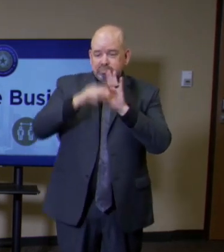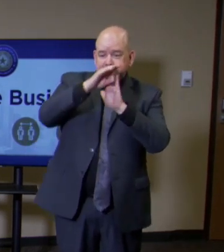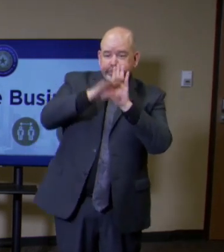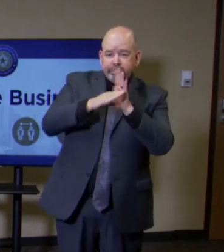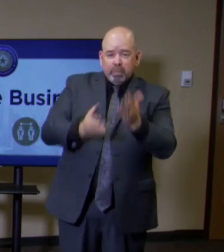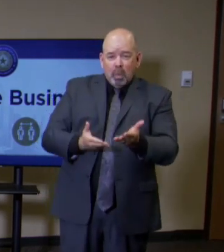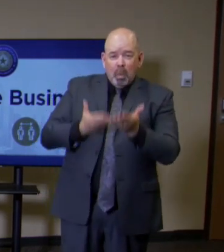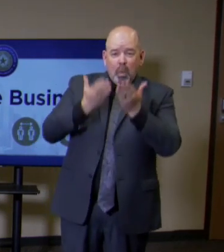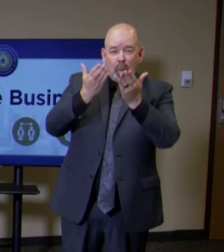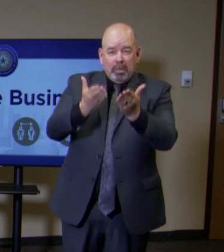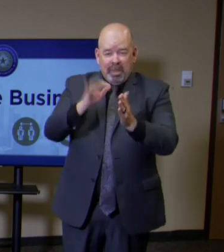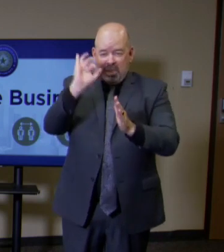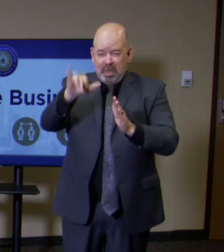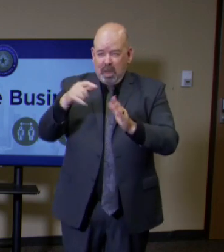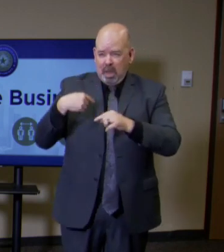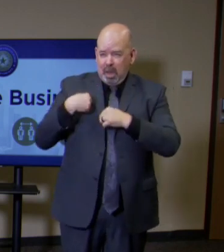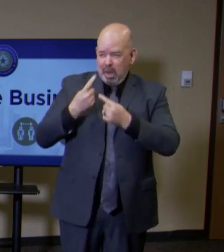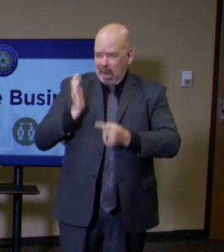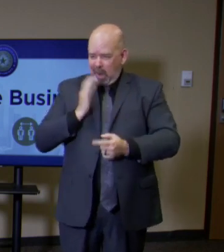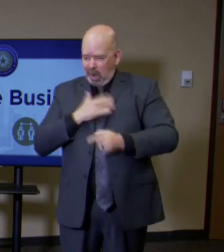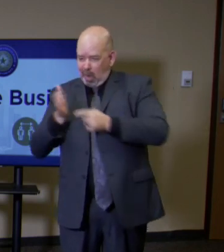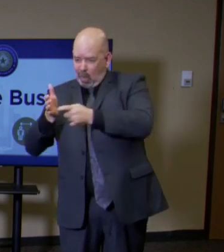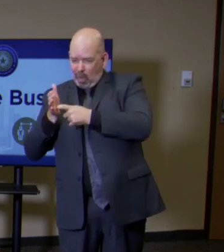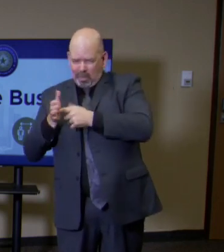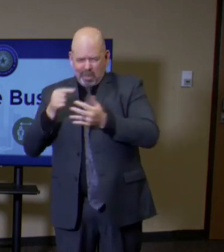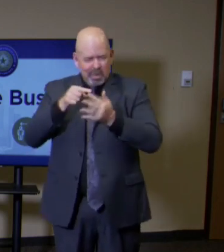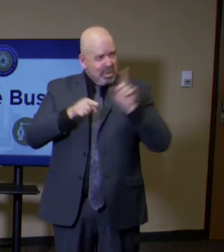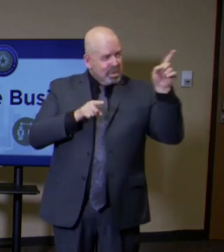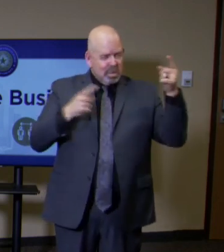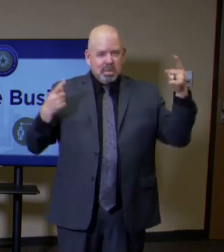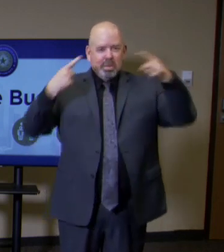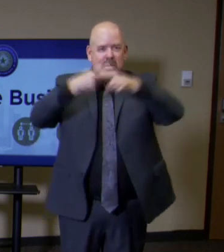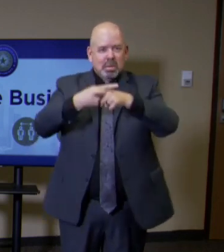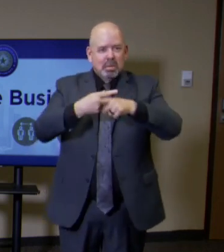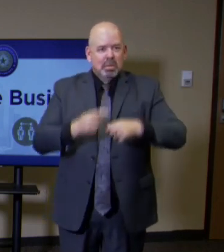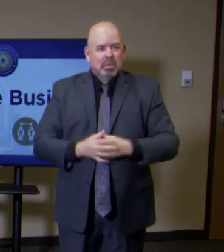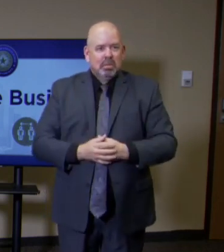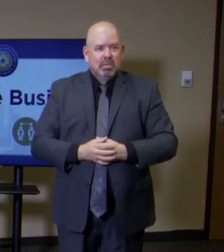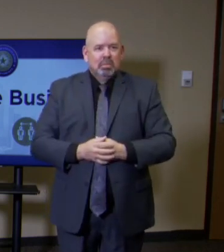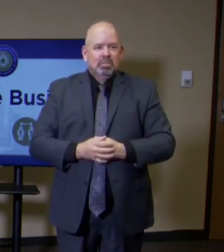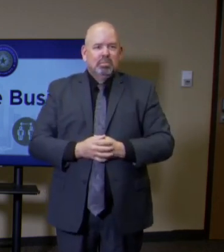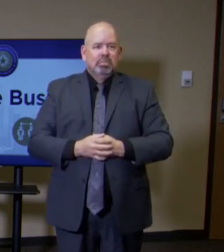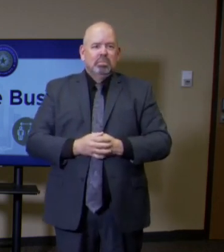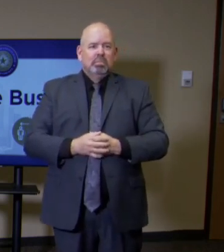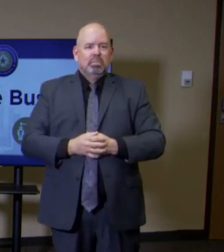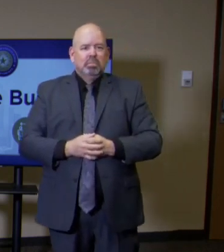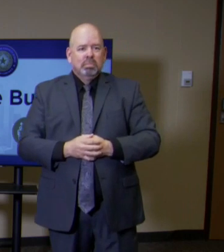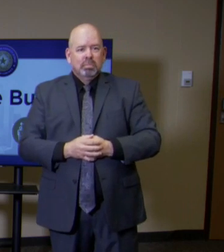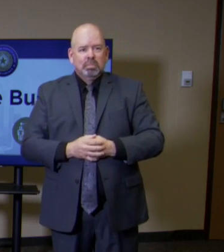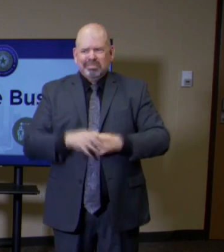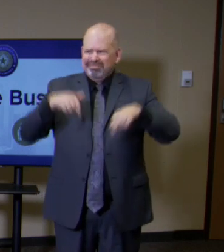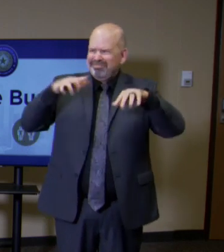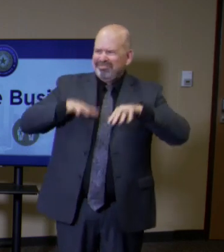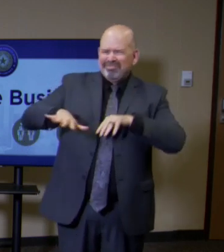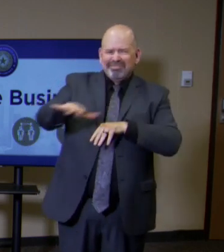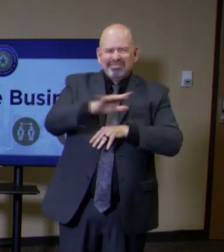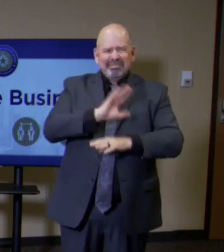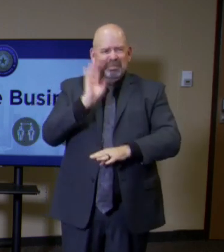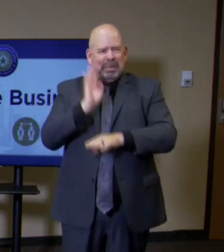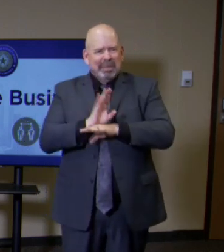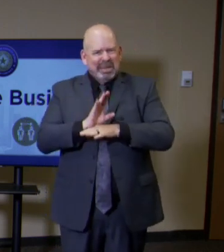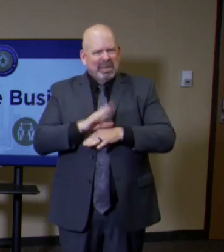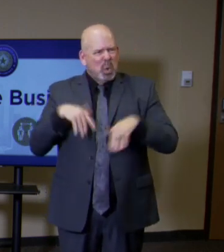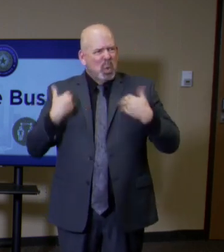businesses. Understandably, the businesses here were concerned that a few businesses that